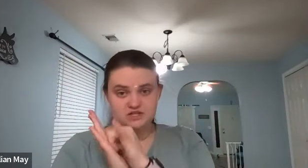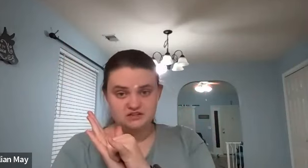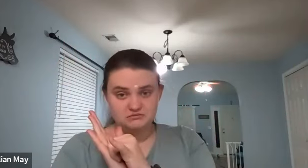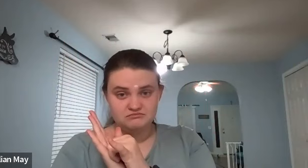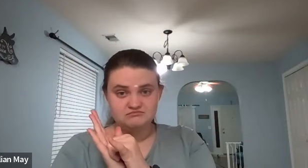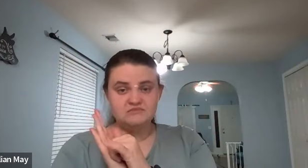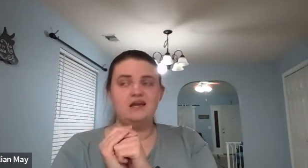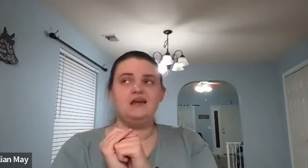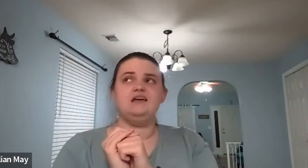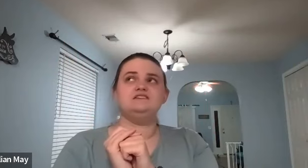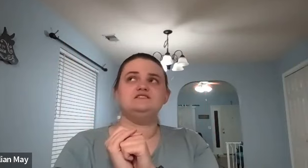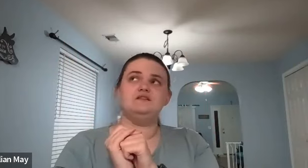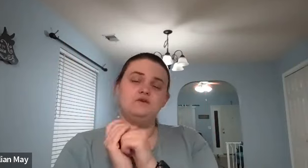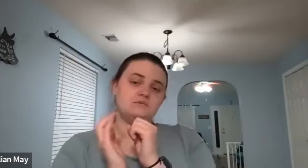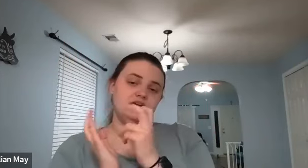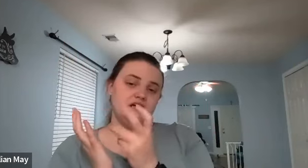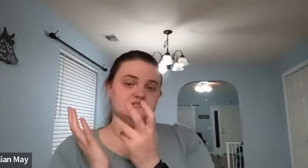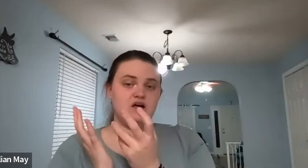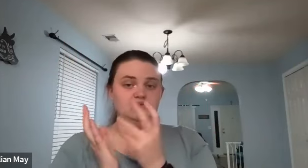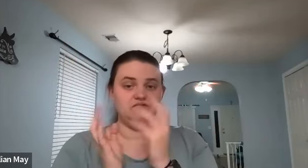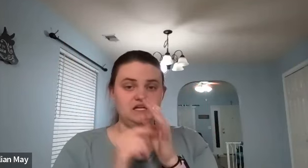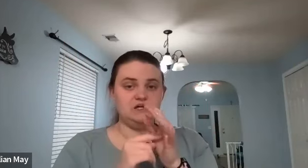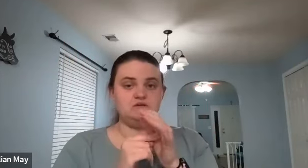YouTube is like look up like ASL videos.